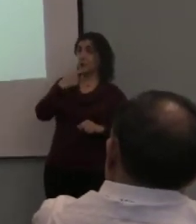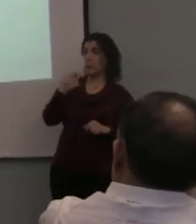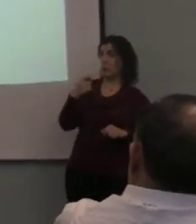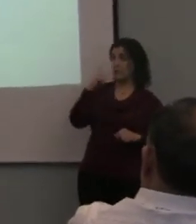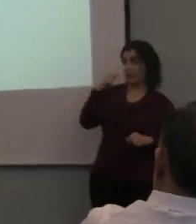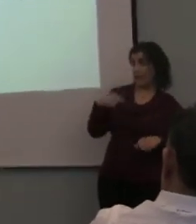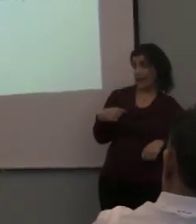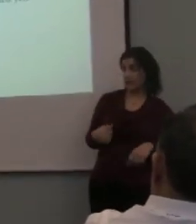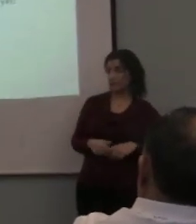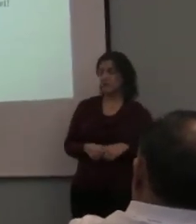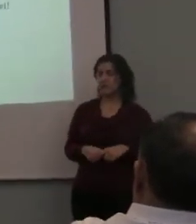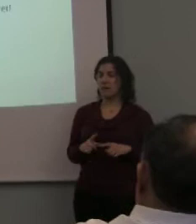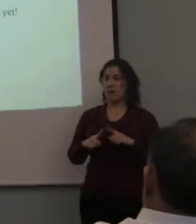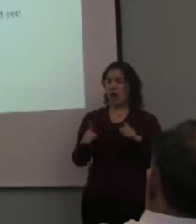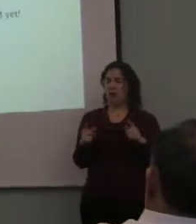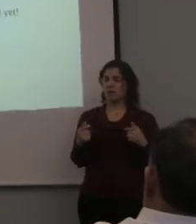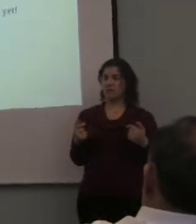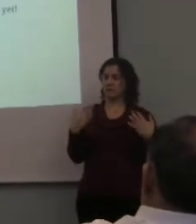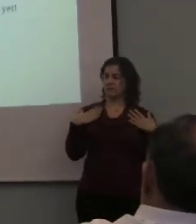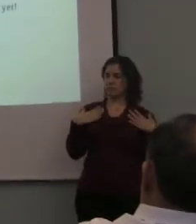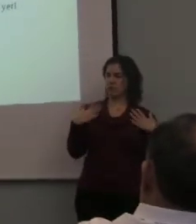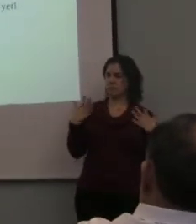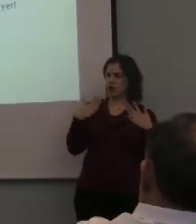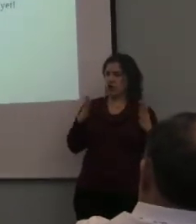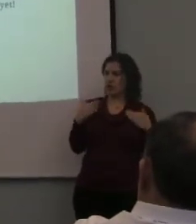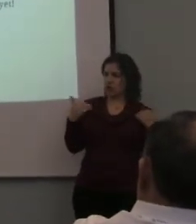as a human and a